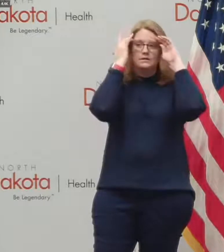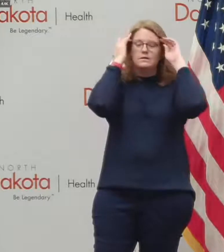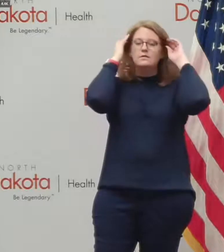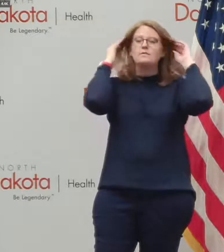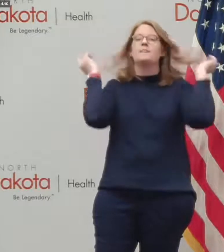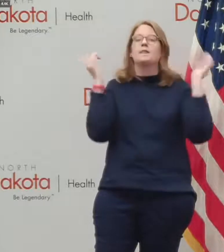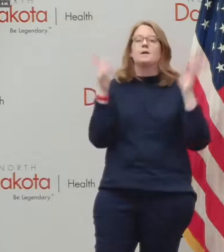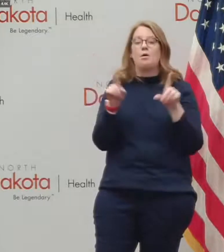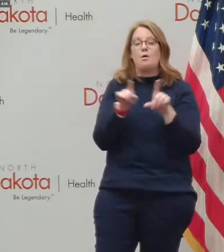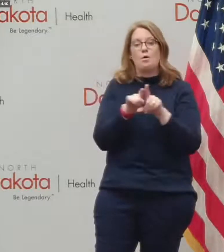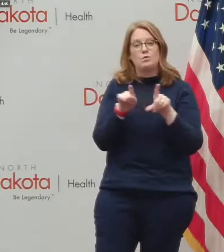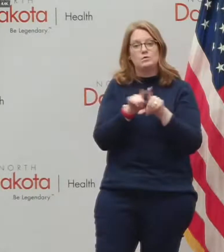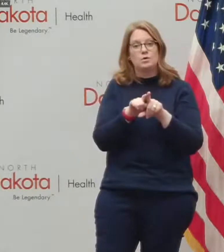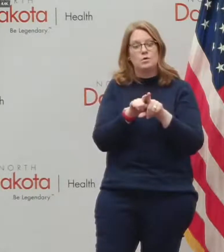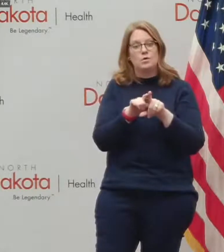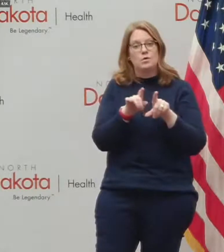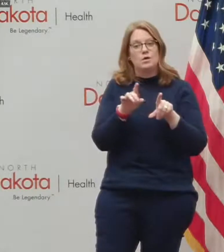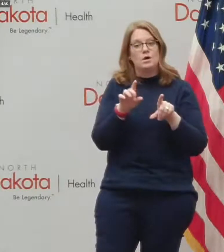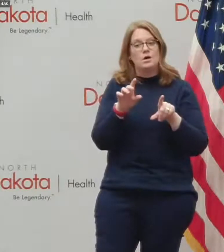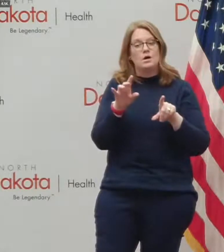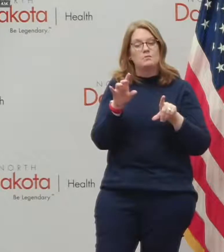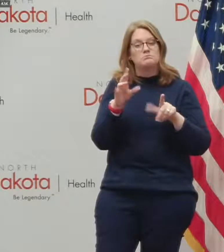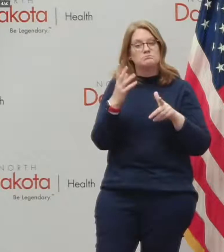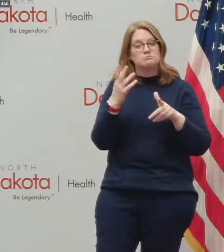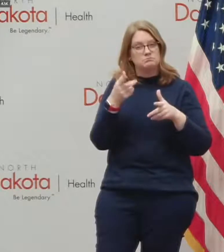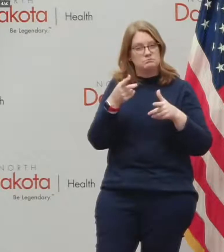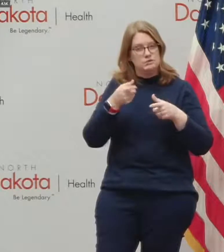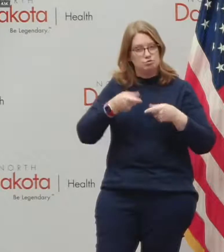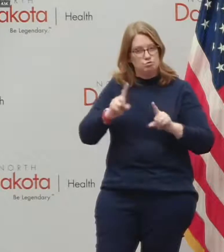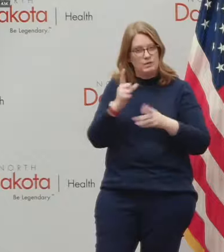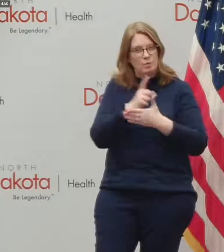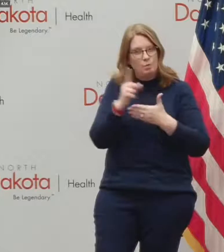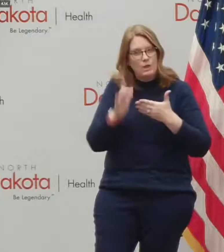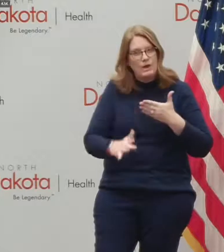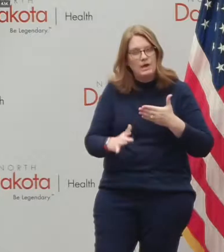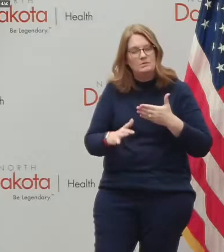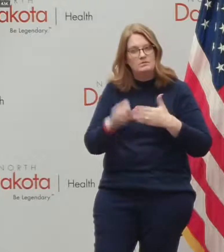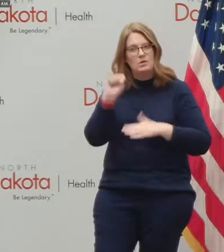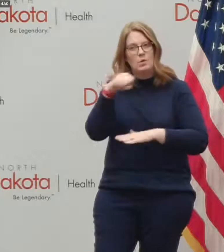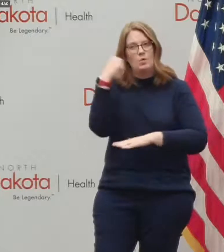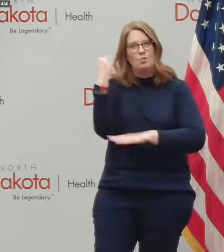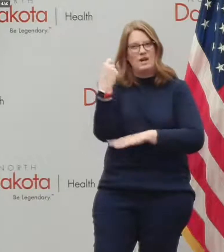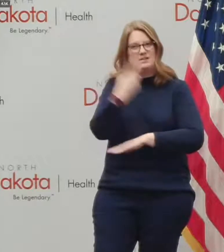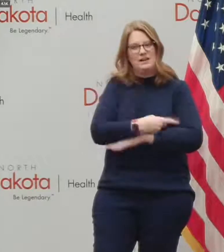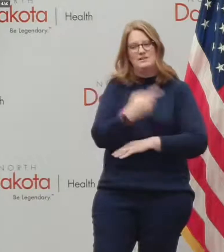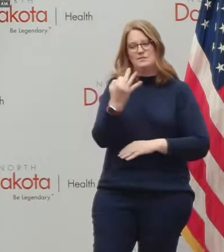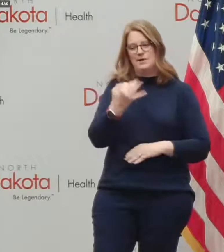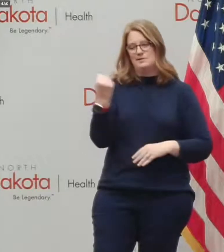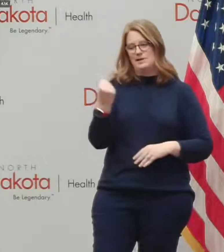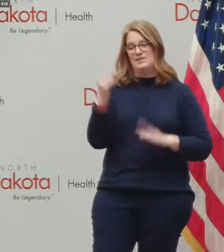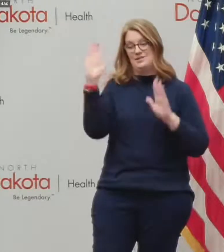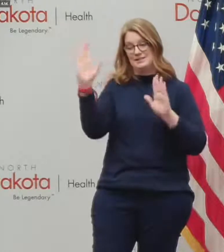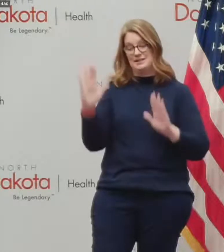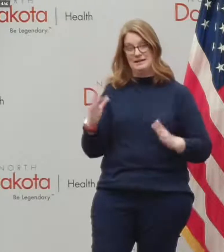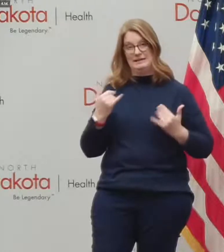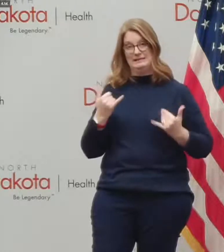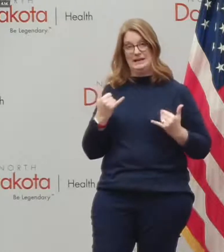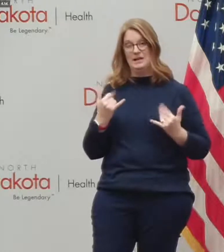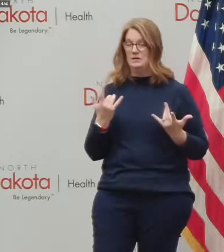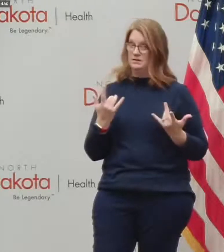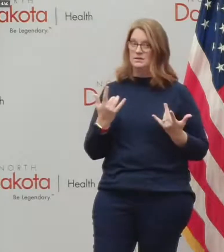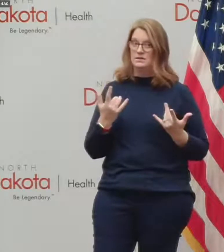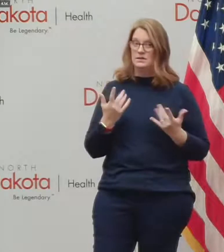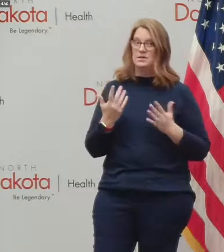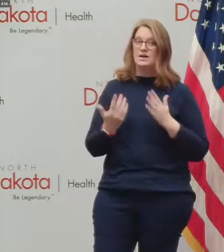We also have seen over the weekend record days, Friday, Saturday, Sunday, and today really strong